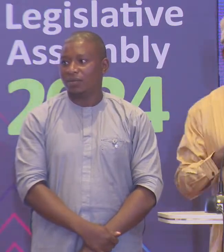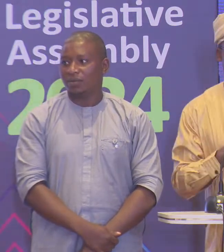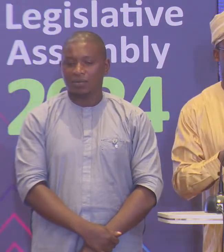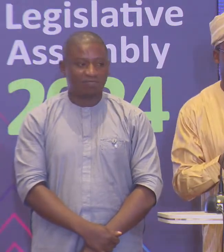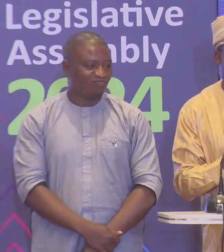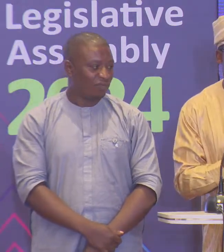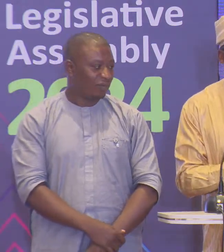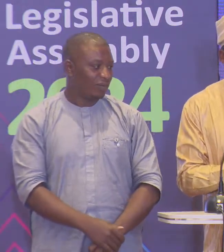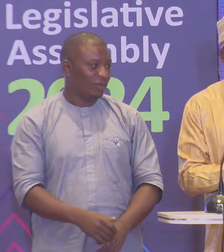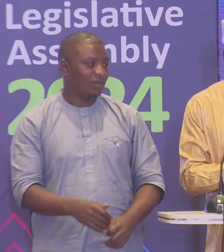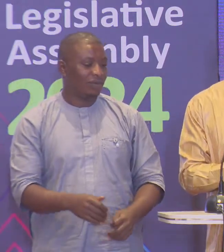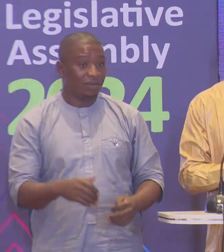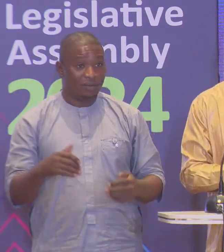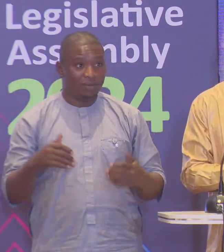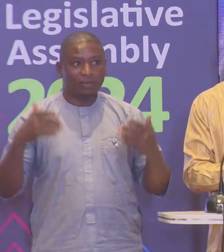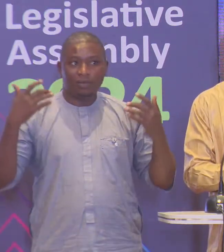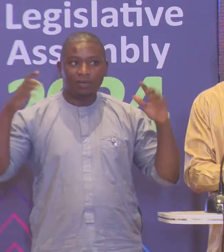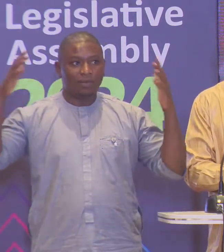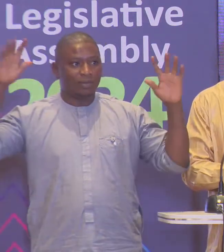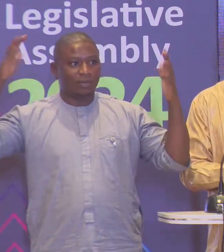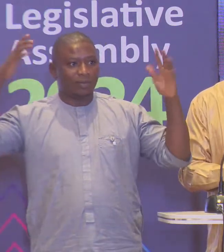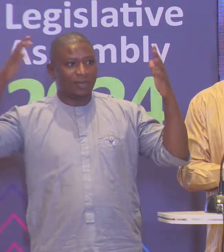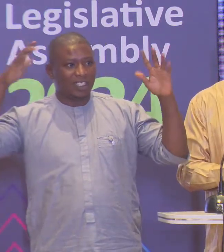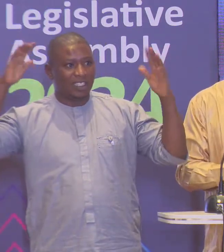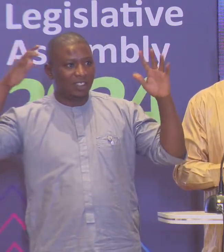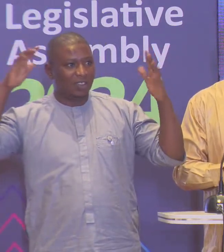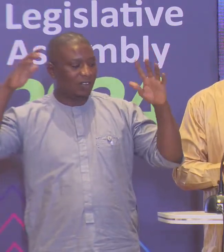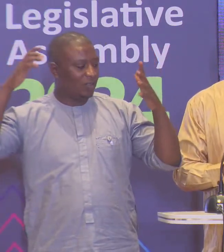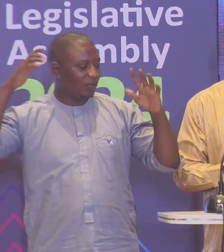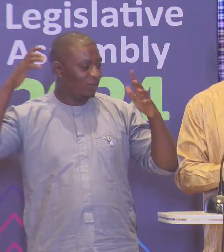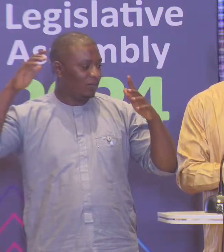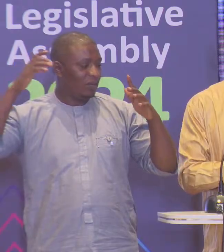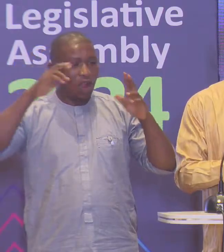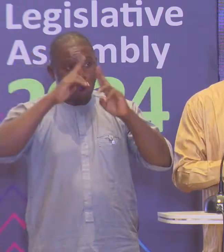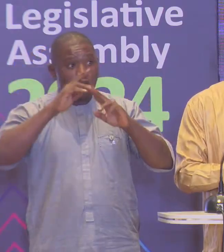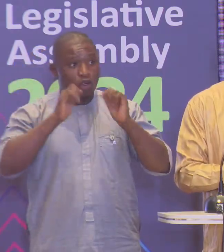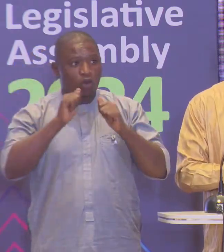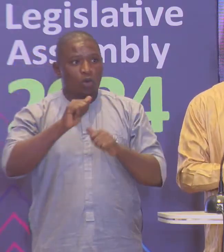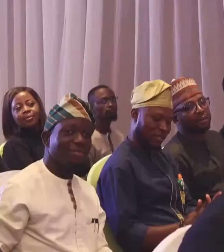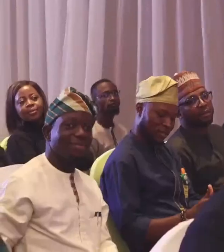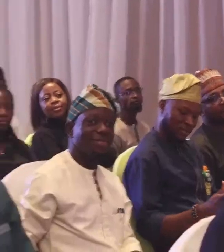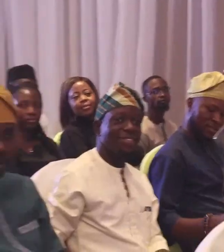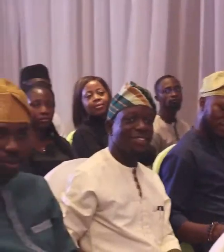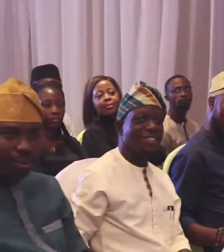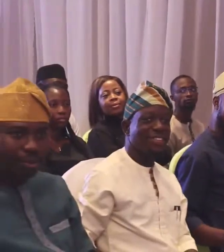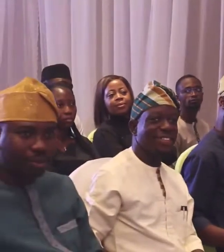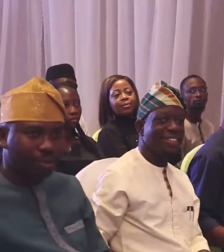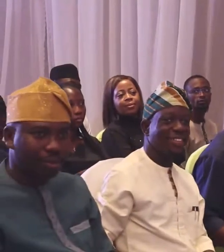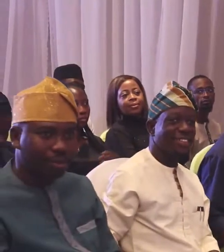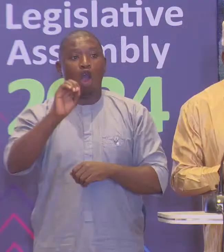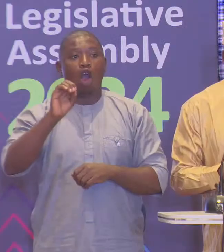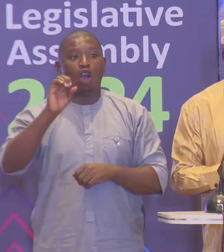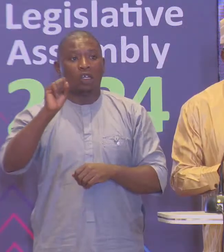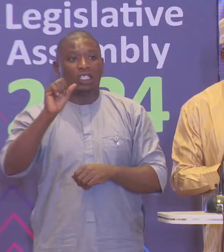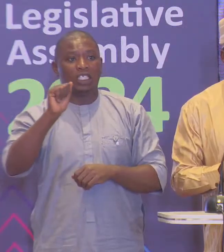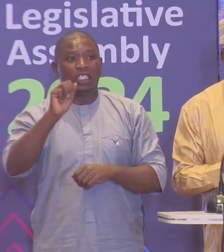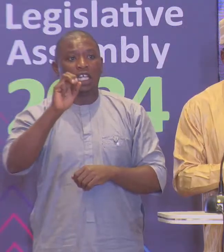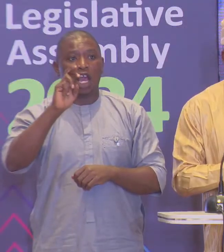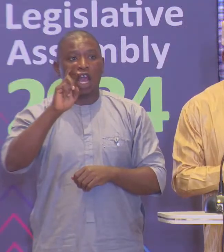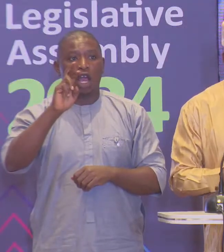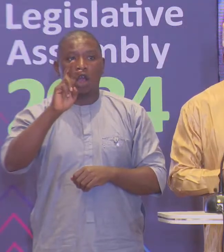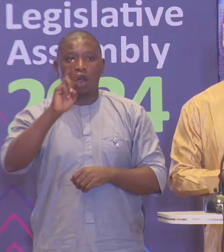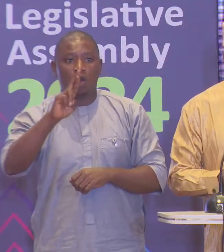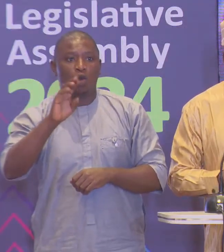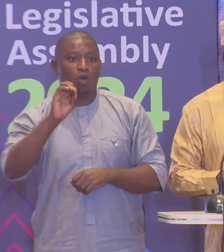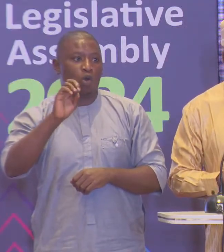All right. Let's applaud Mr. Honorable Osawaru Billy Adeswa for the observations. Thank